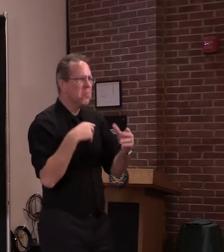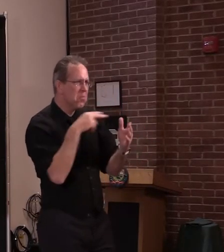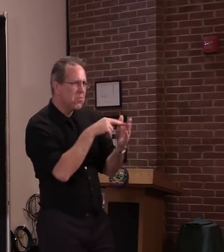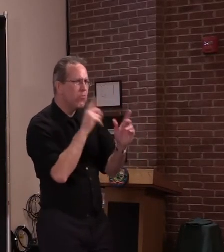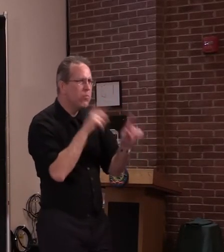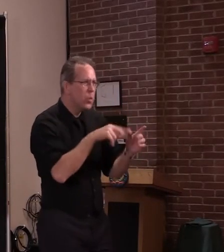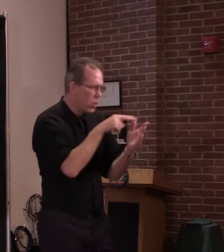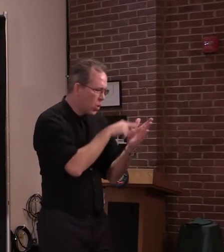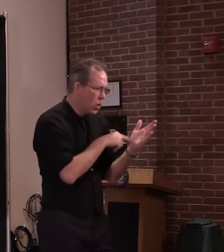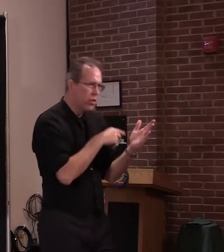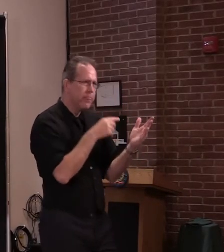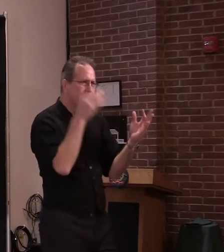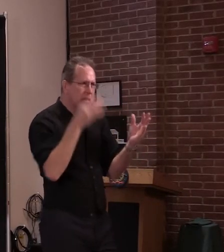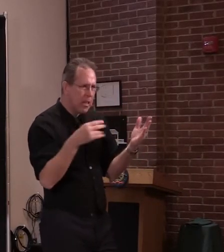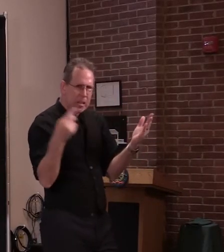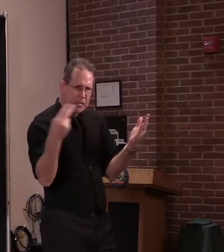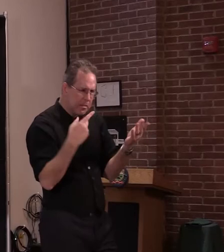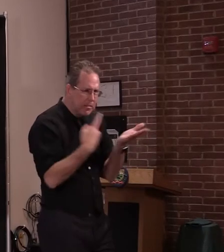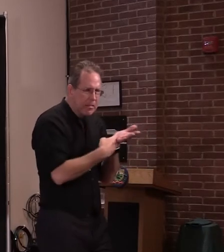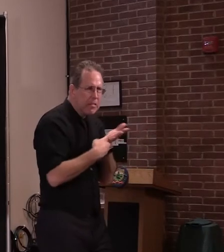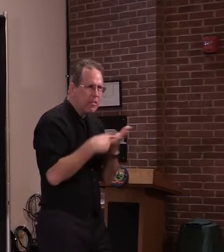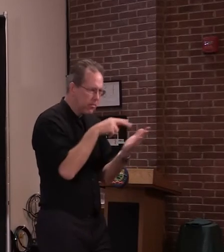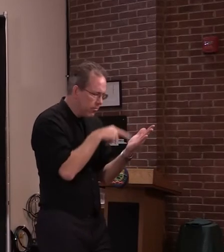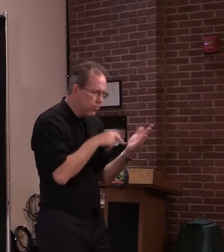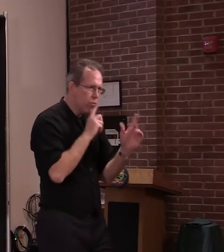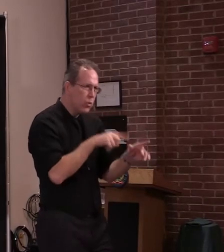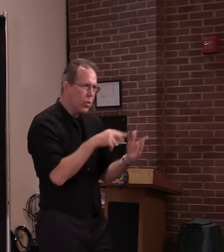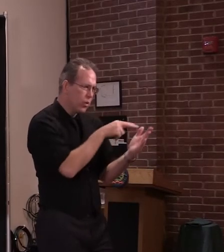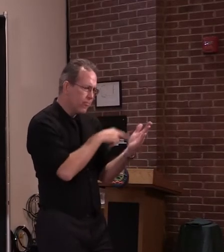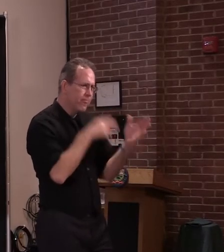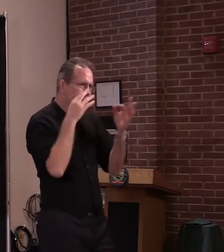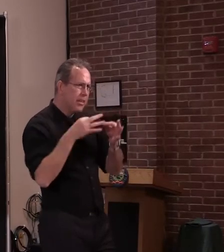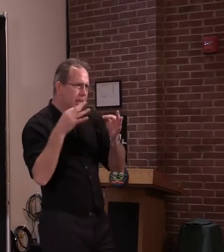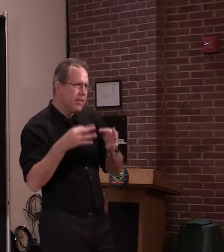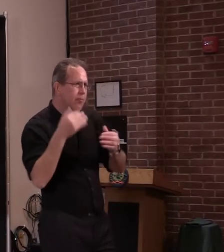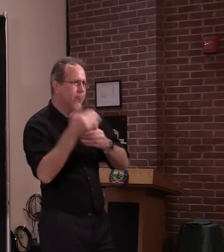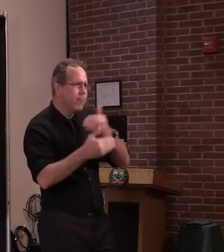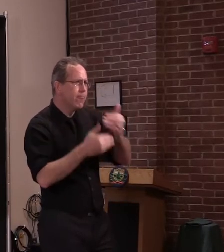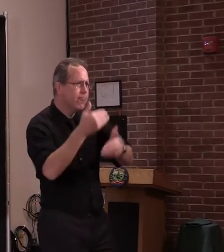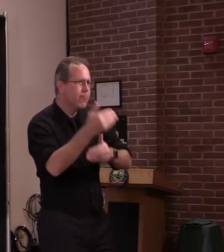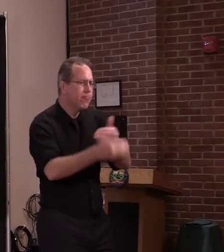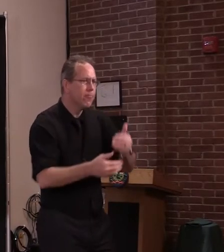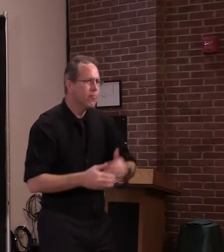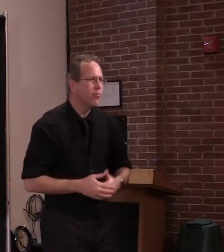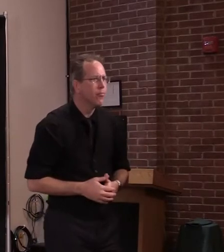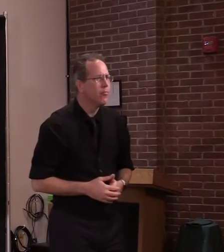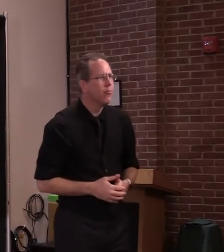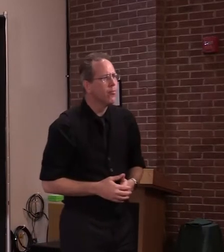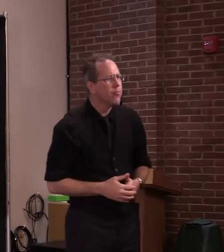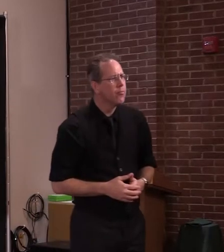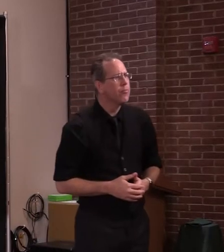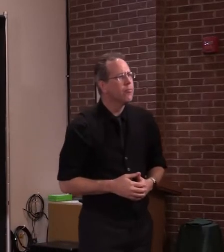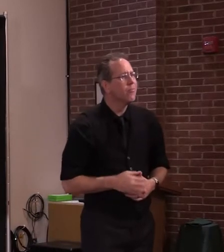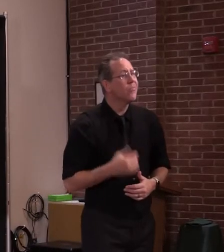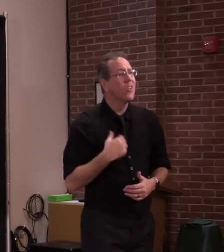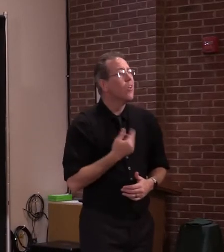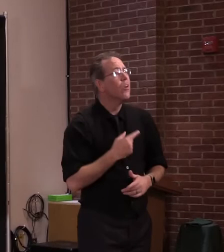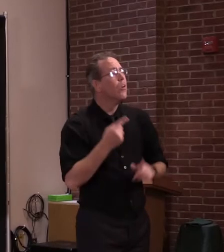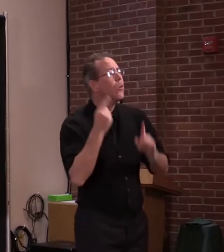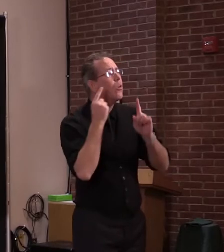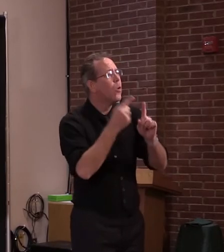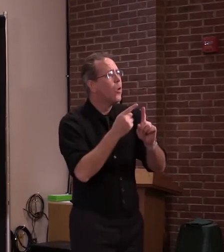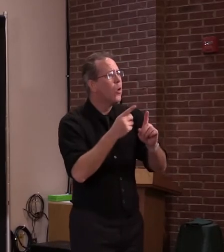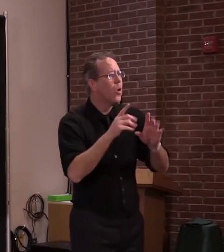trying to make things work better, more efficiently, not to burden the